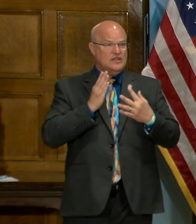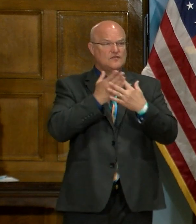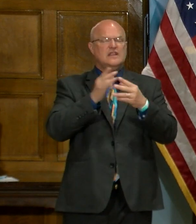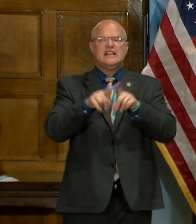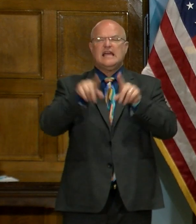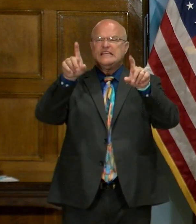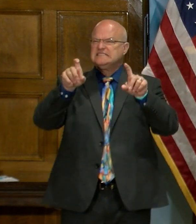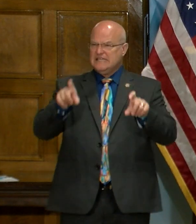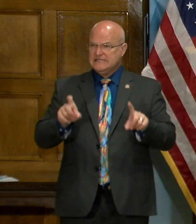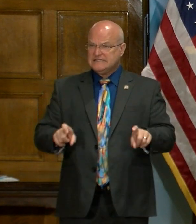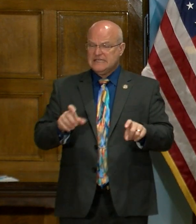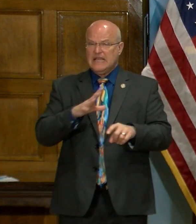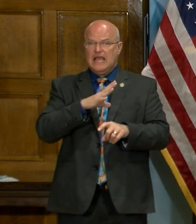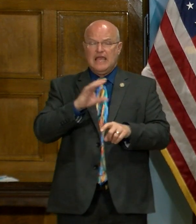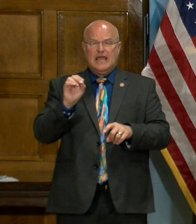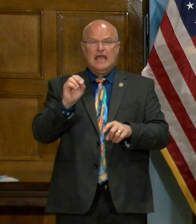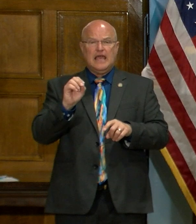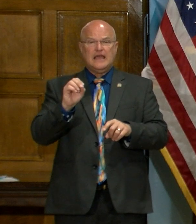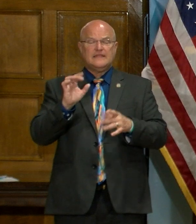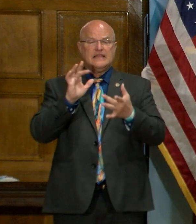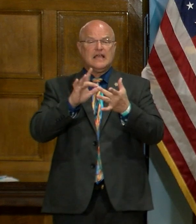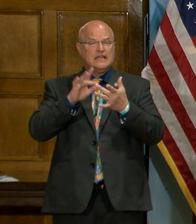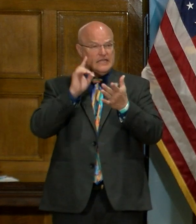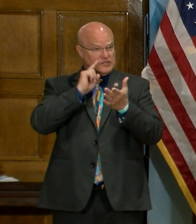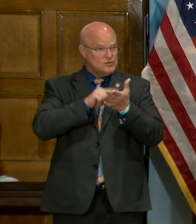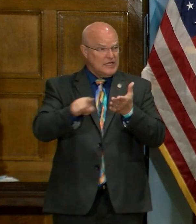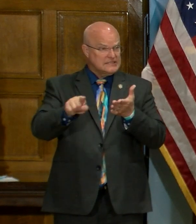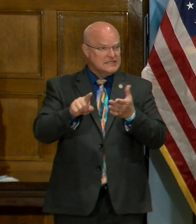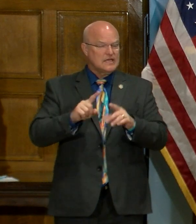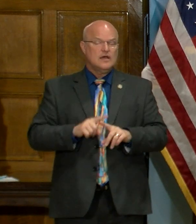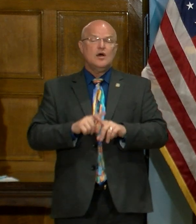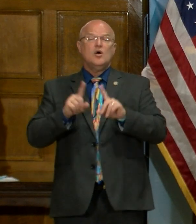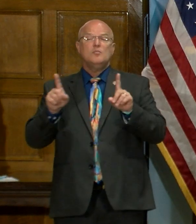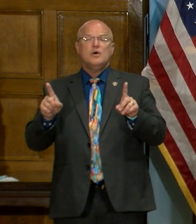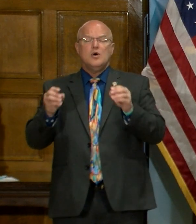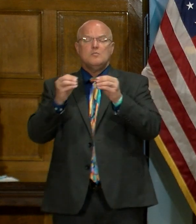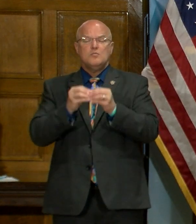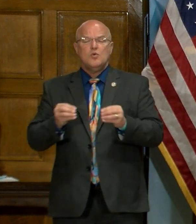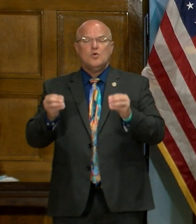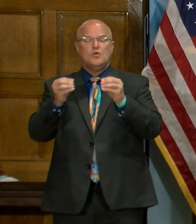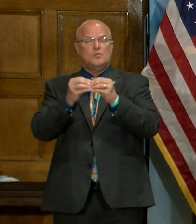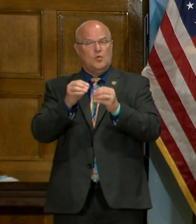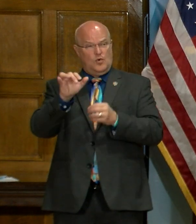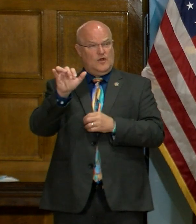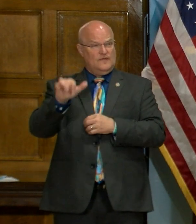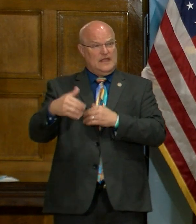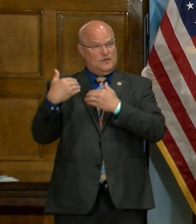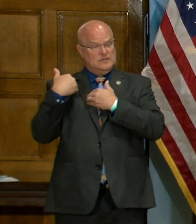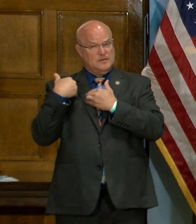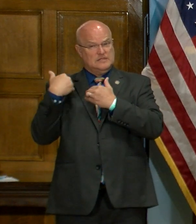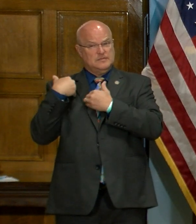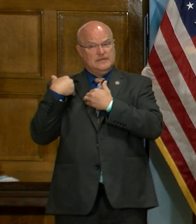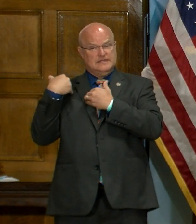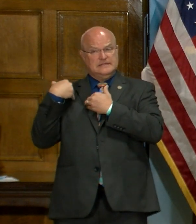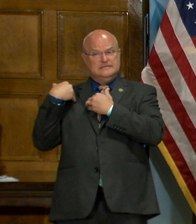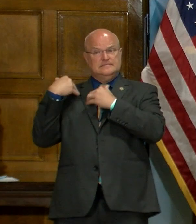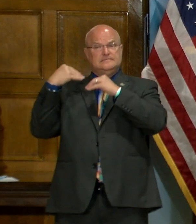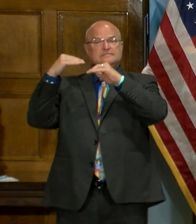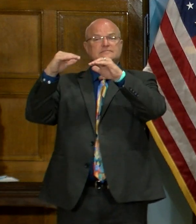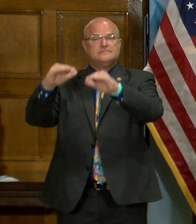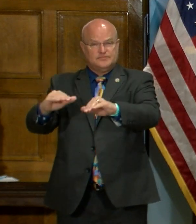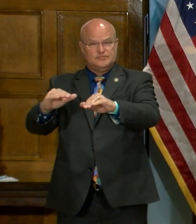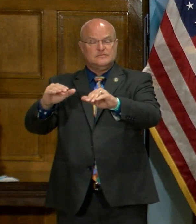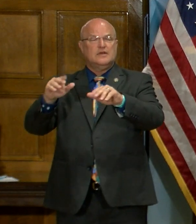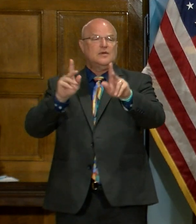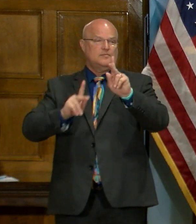like the testing and the contact tracing, but more and more of that responsibility is going to be on our